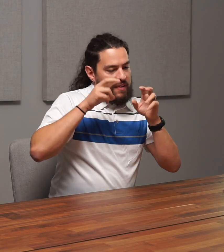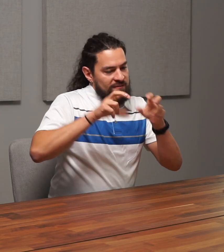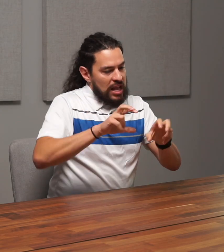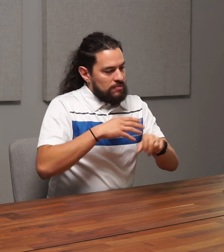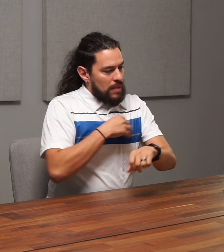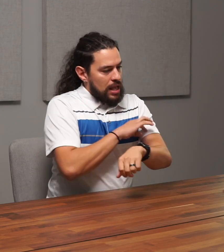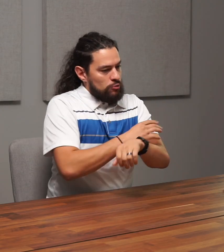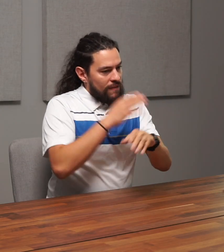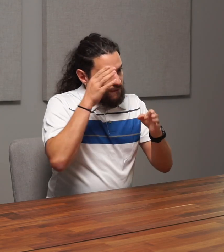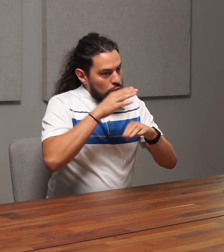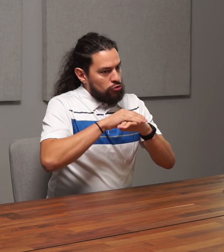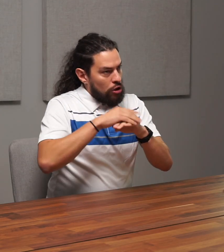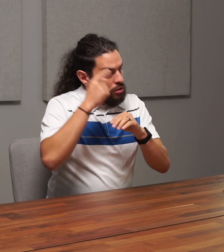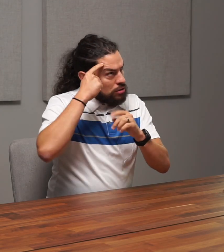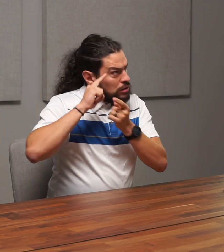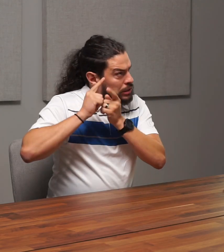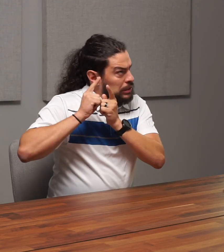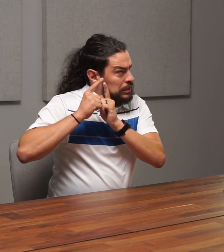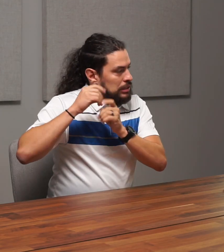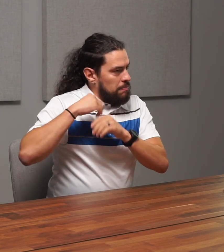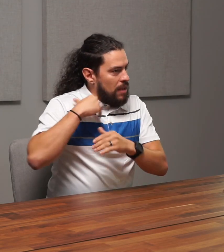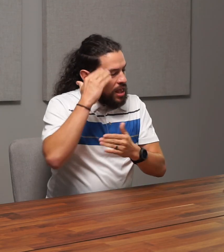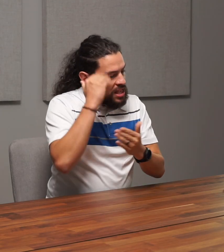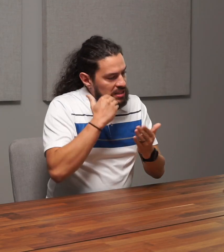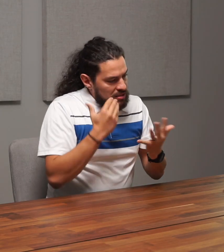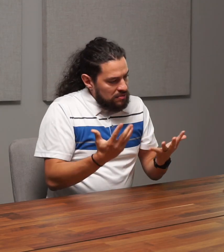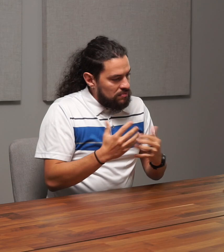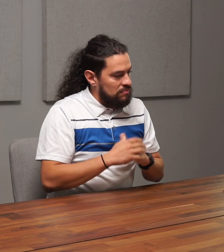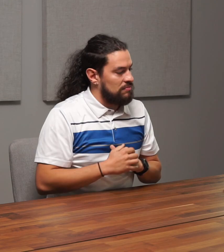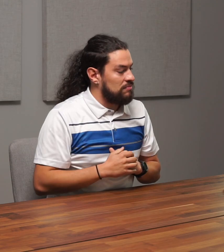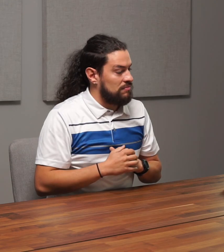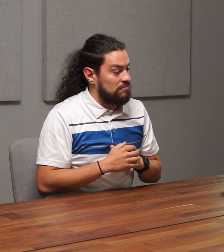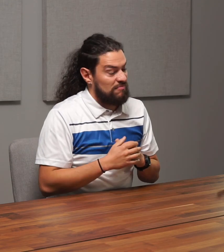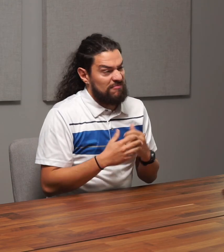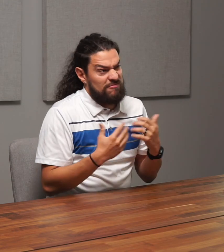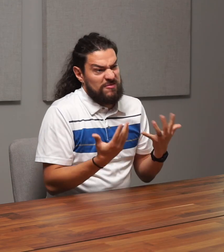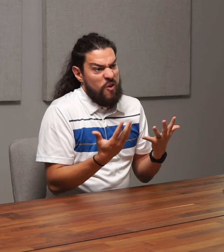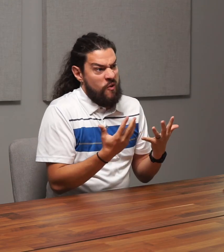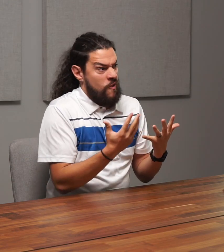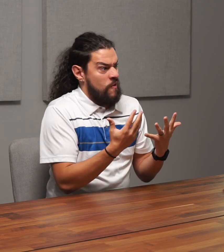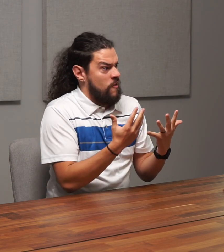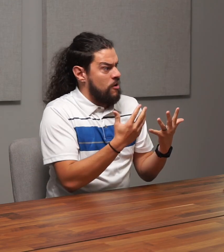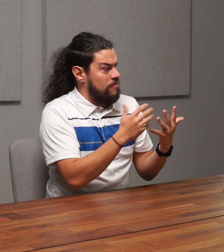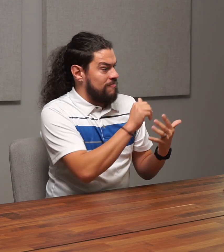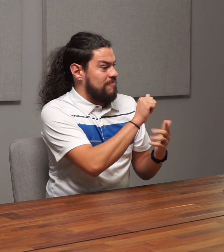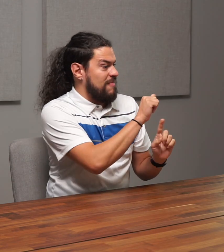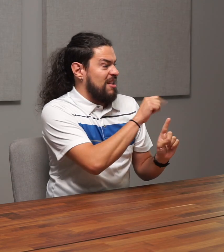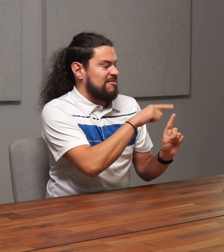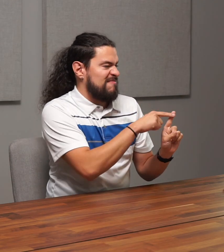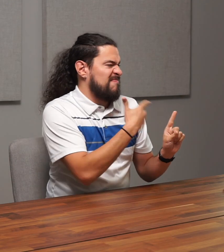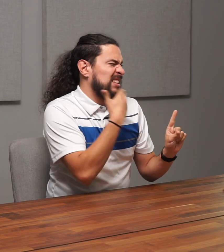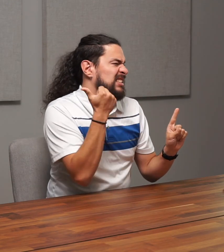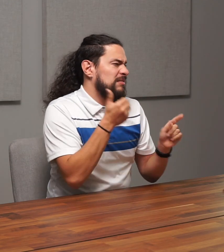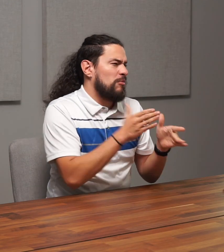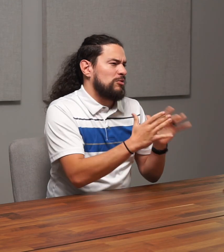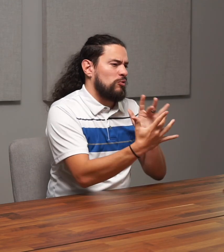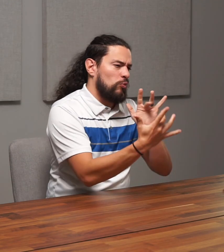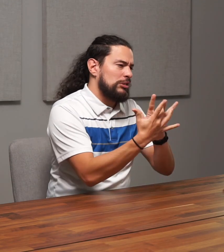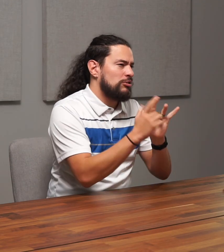they no longer have to invest their energy on thinking about translating in my head change it to another language so really asl